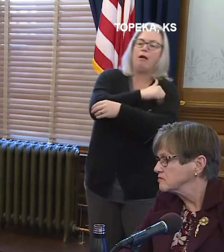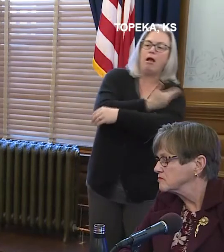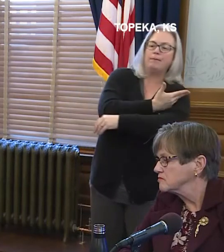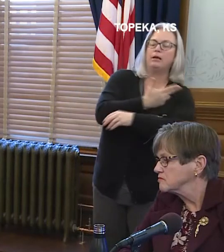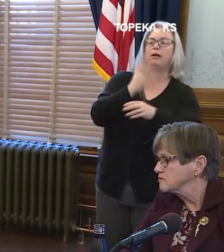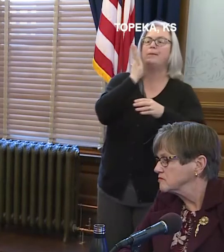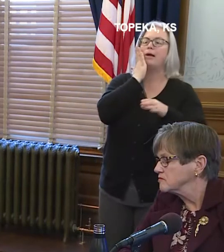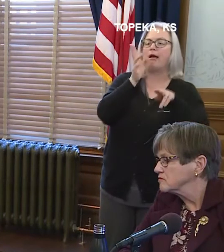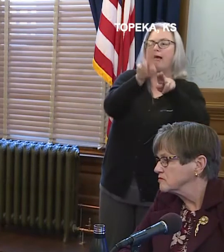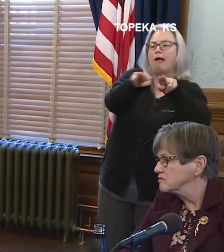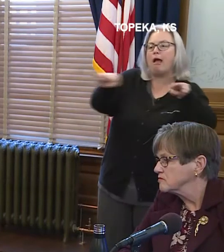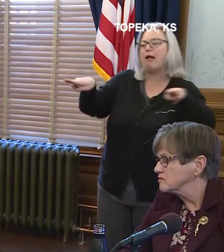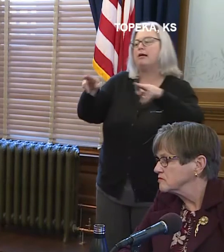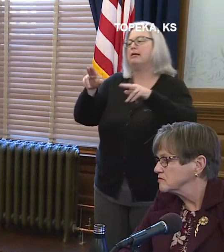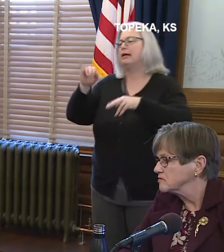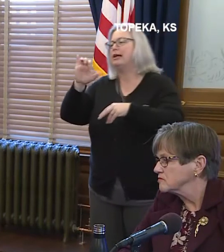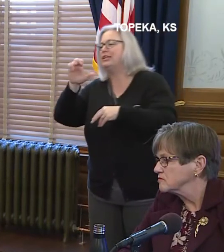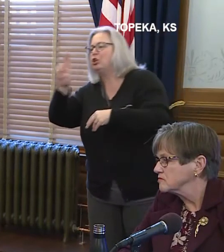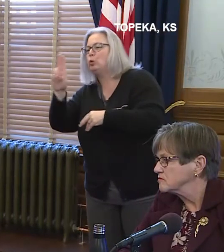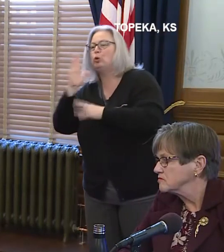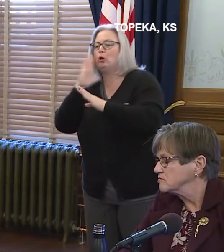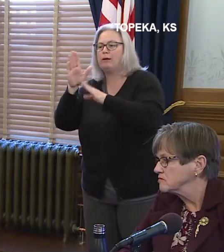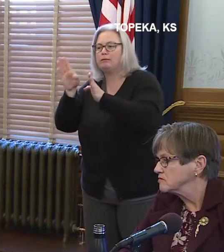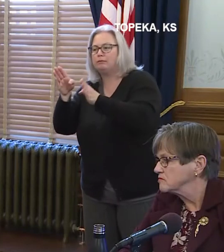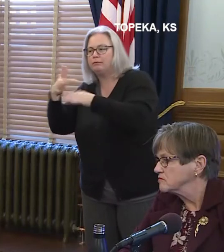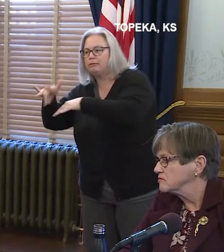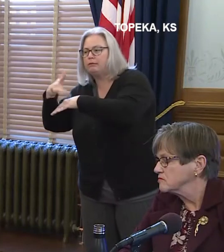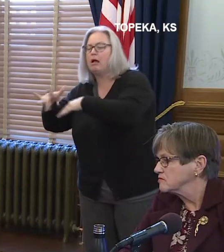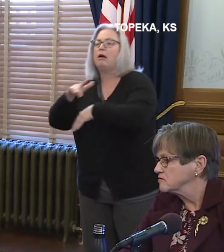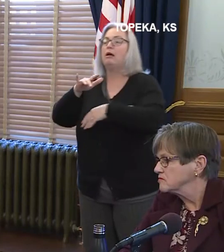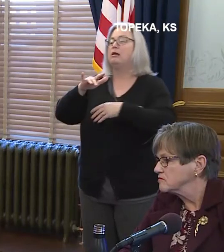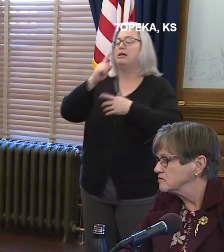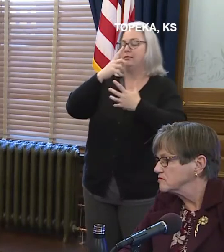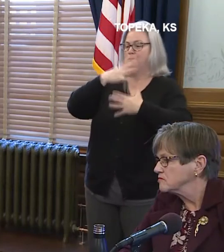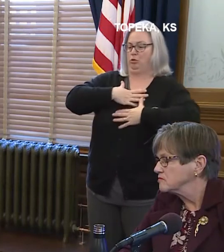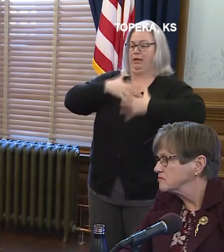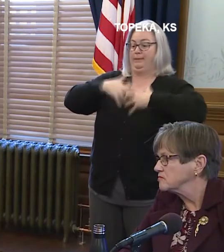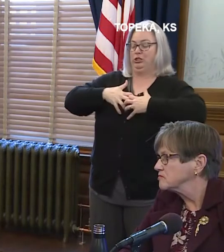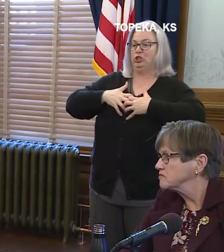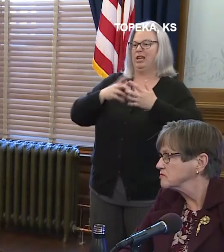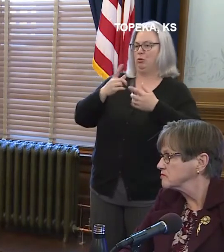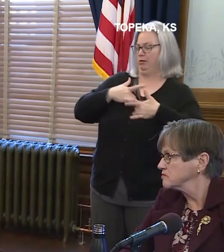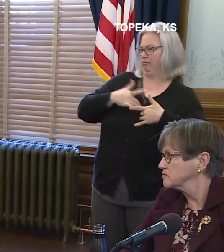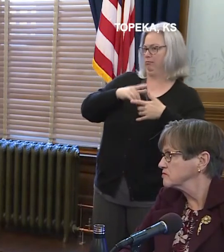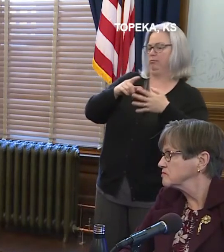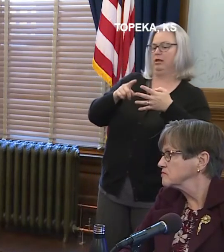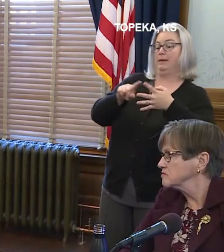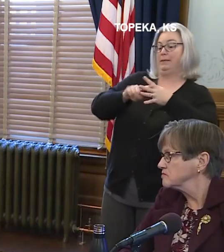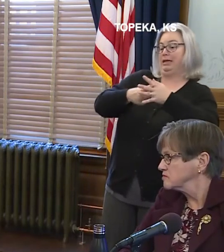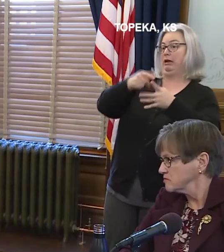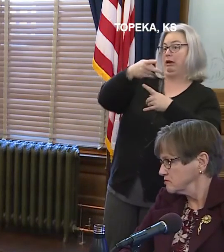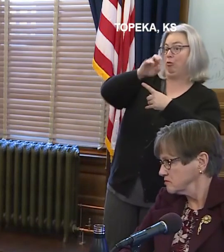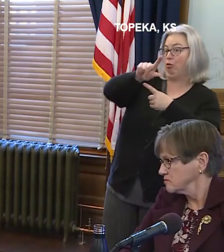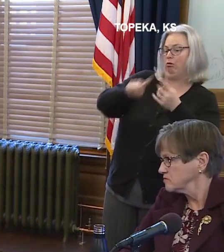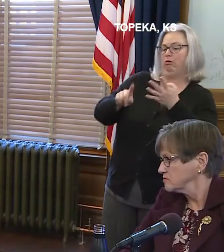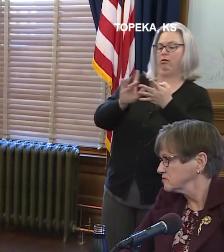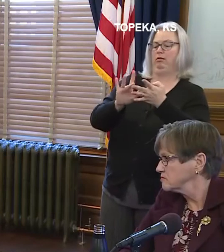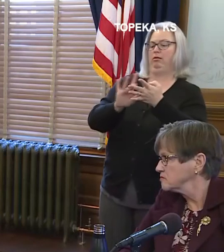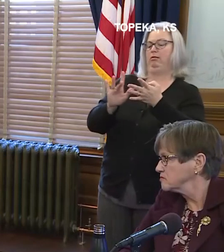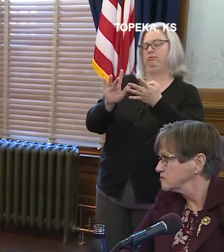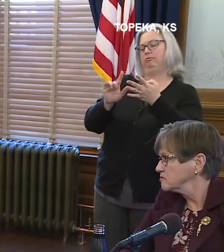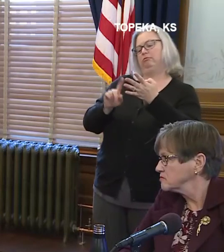beds, and ventilators. And what we forecasted it for was on the middle of April, the end of April, the middle of